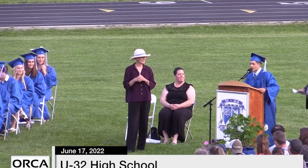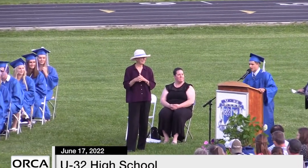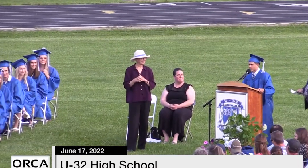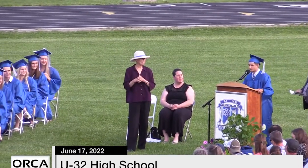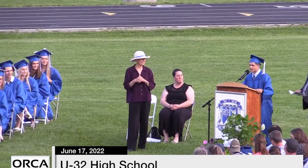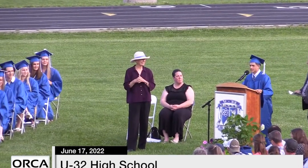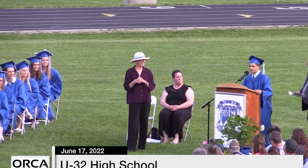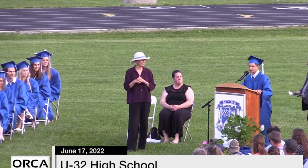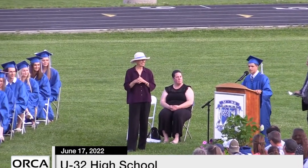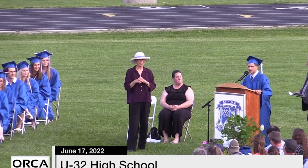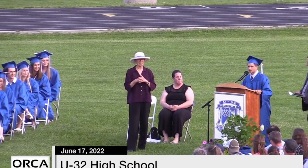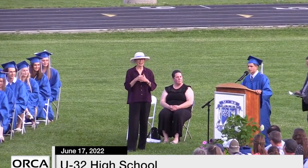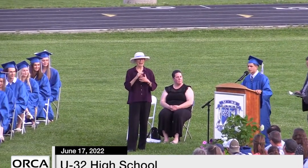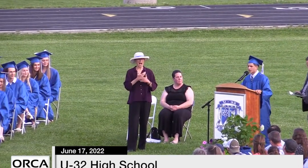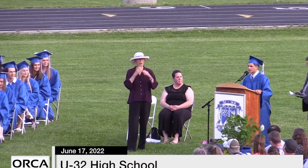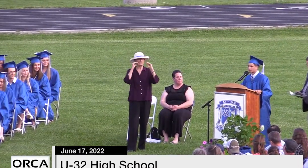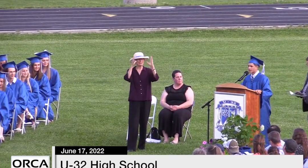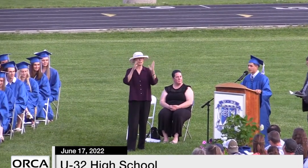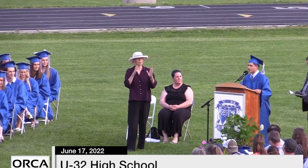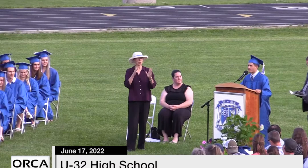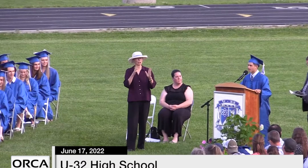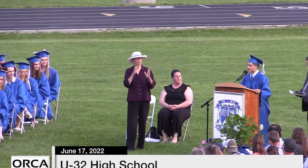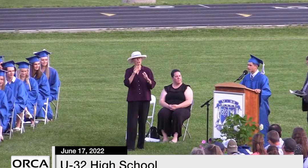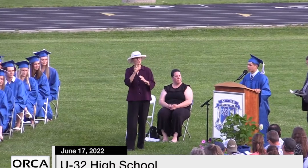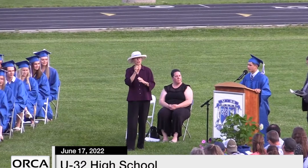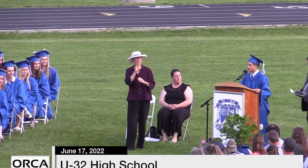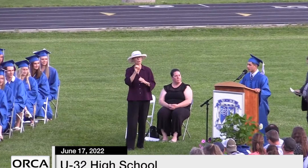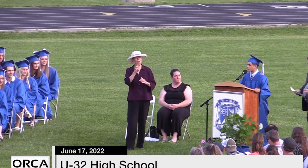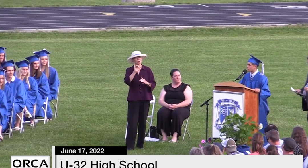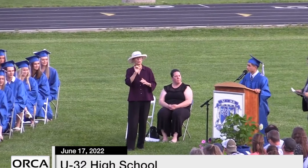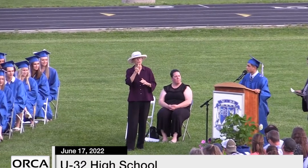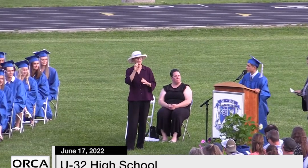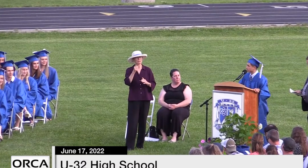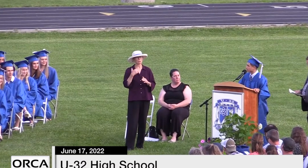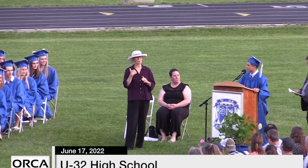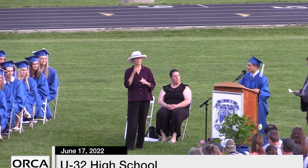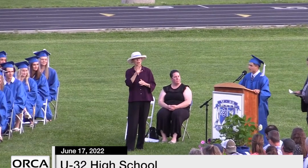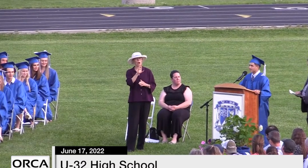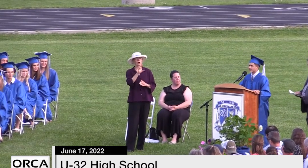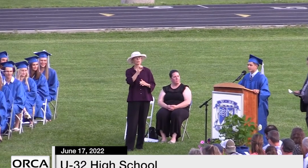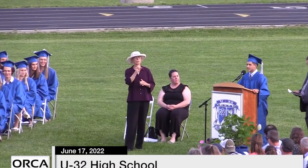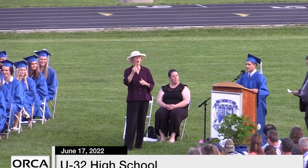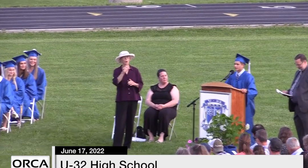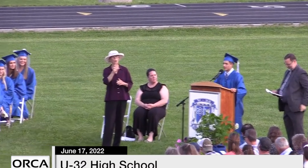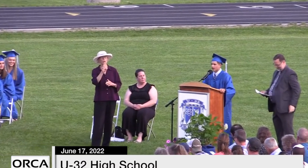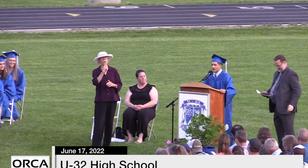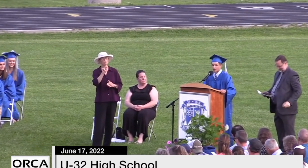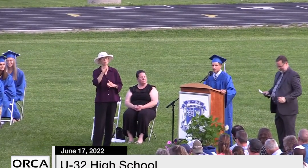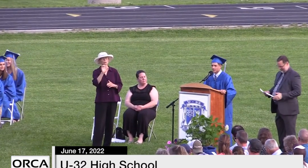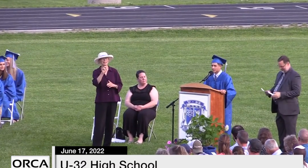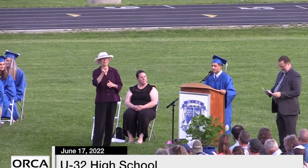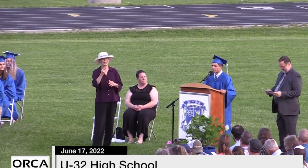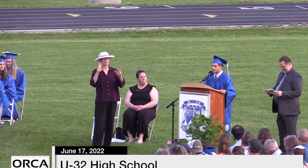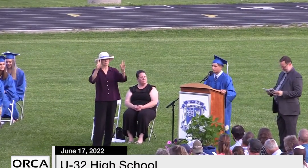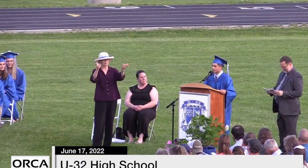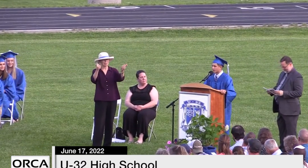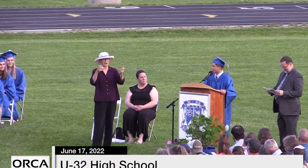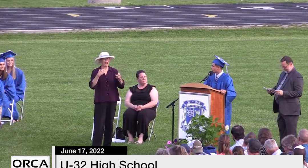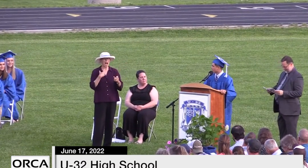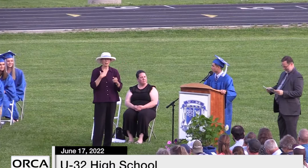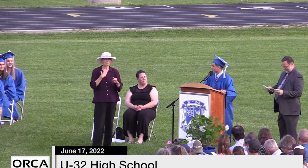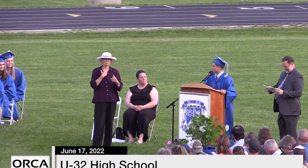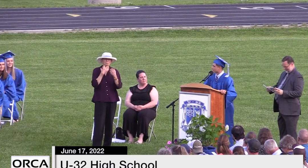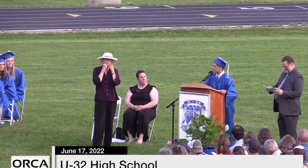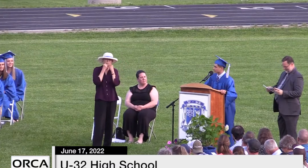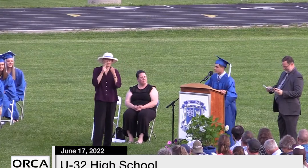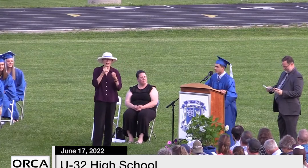So as our teacher speaker, Drew Junkin, said, we have this saying called roll union. This is something I'm pretty attached to, and